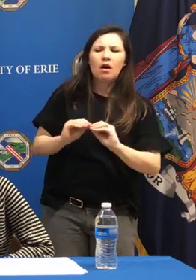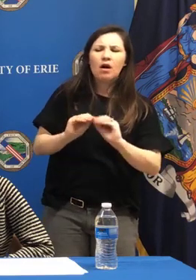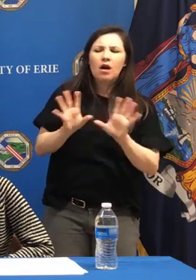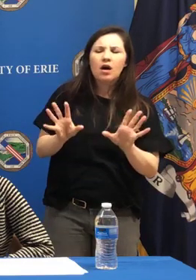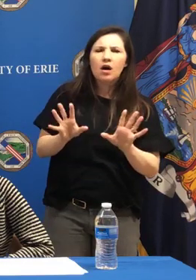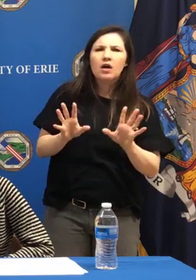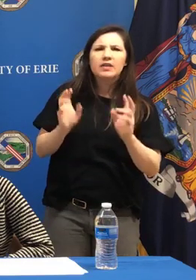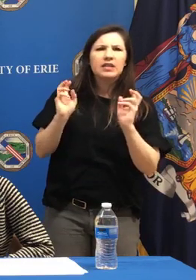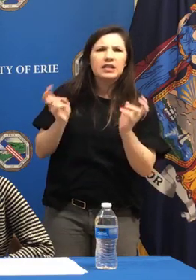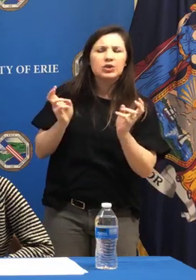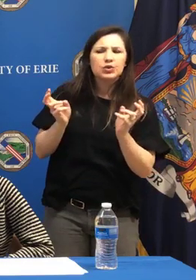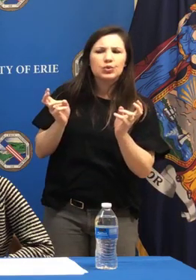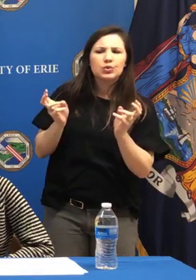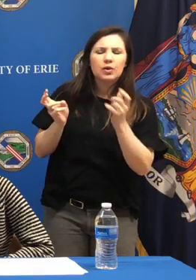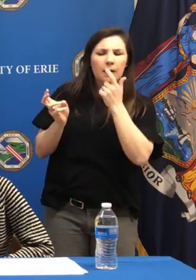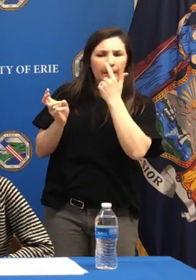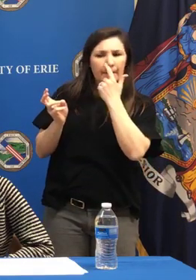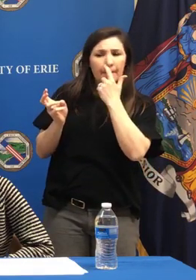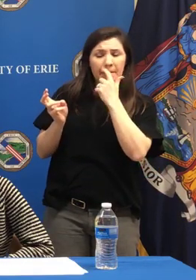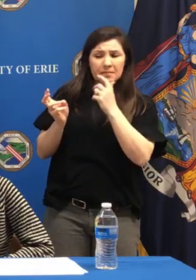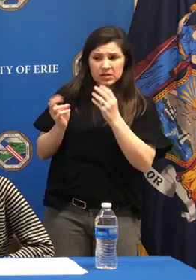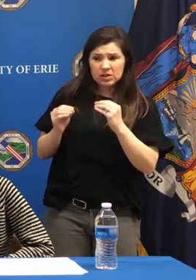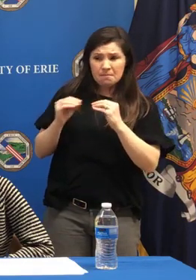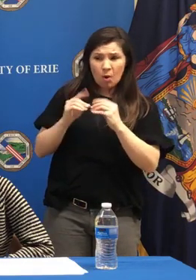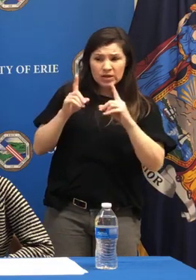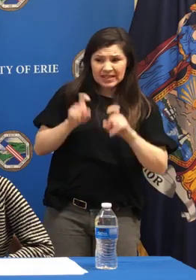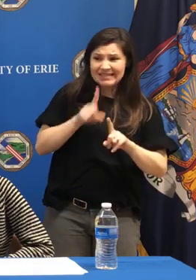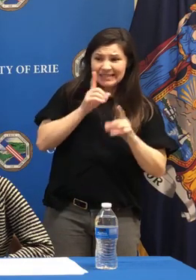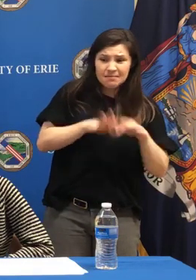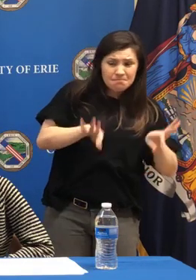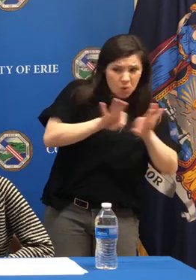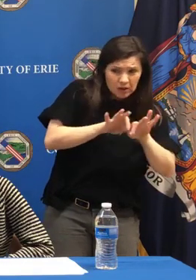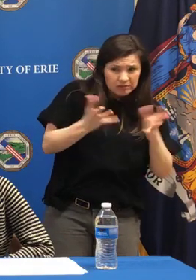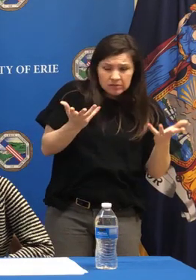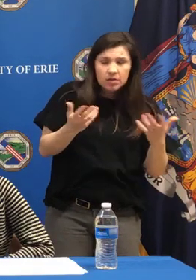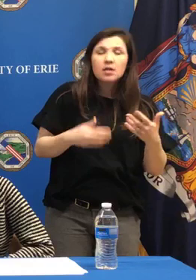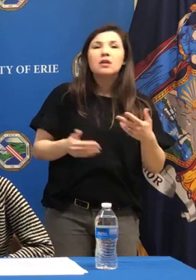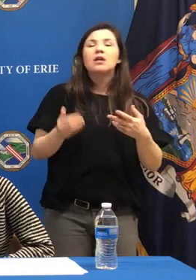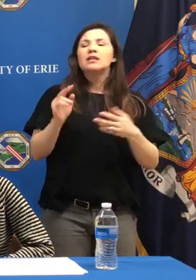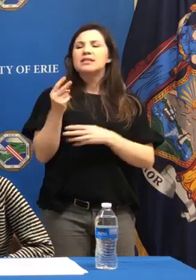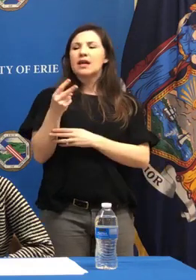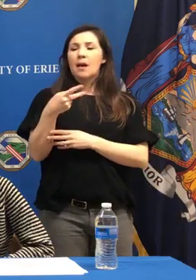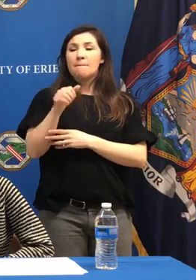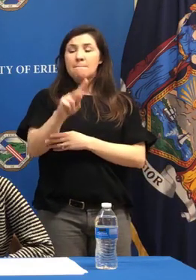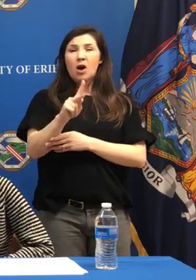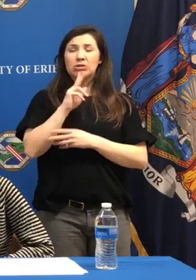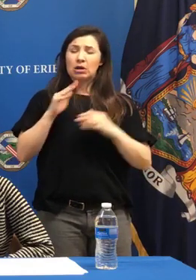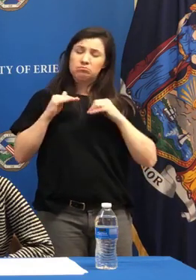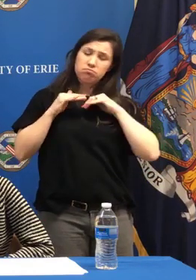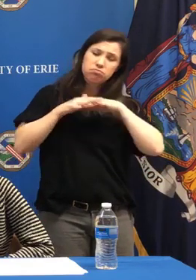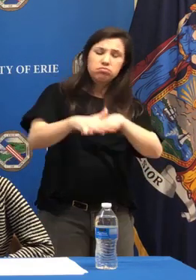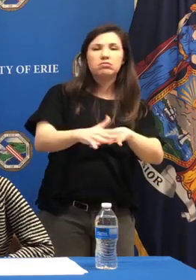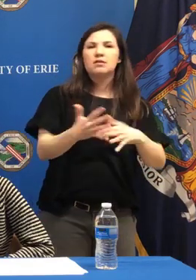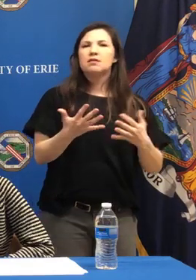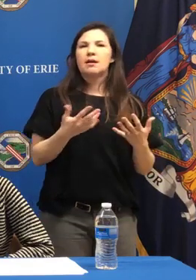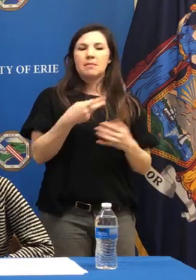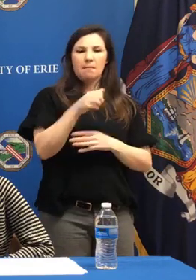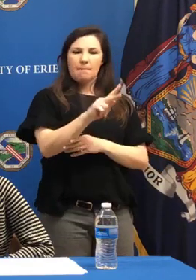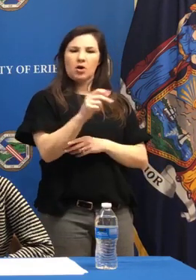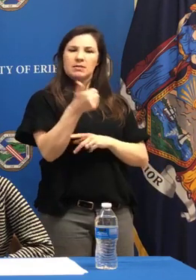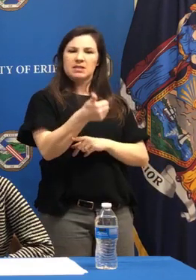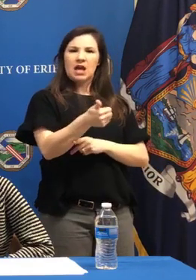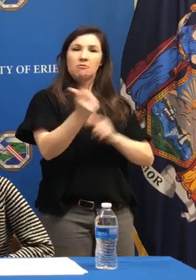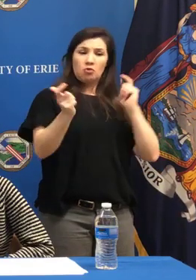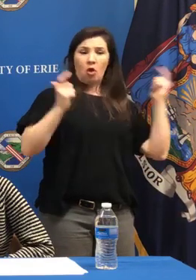whole issue of whether or not, more testing is important. Secondly, the parks are like super crowded right now, even though the parks themselves are